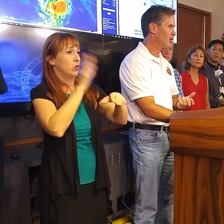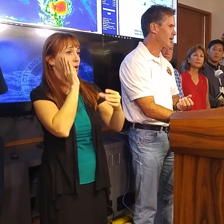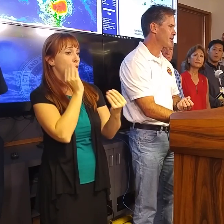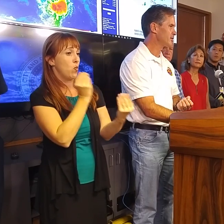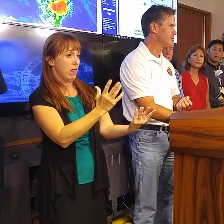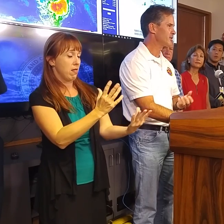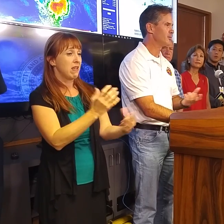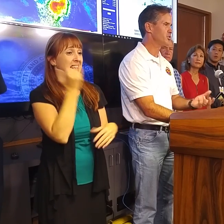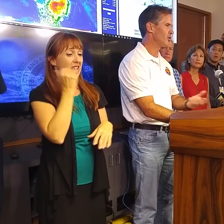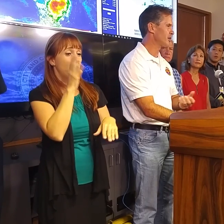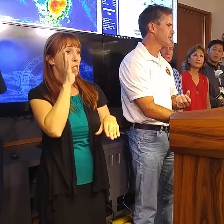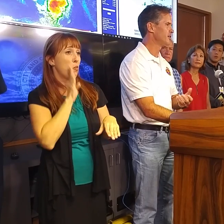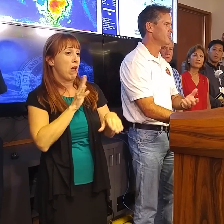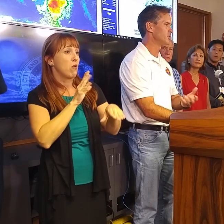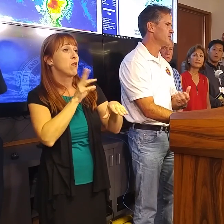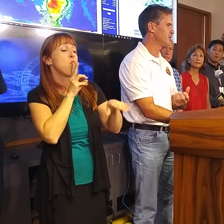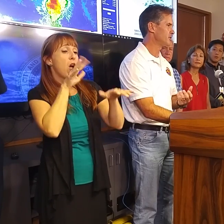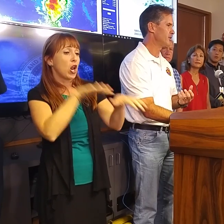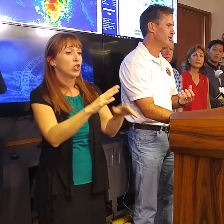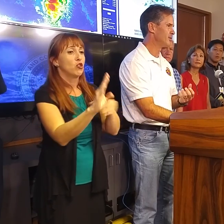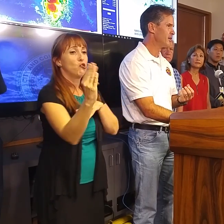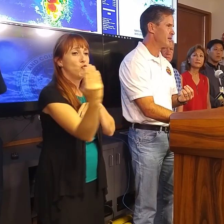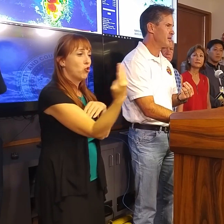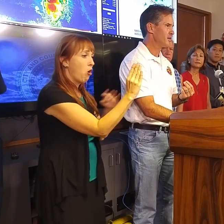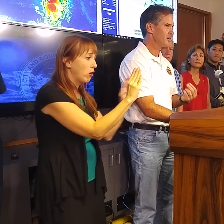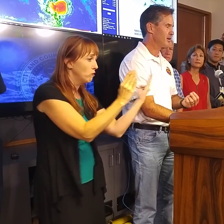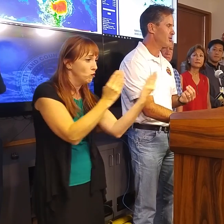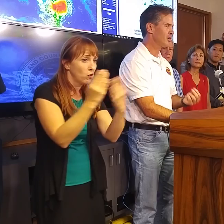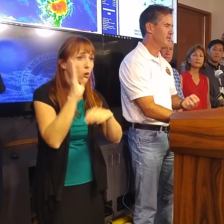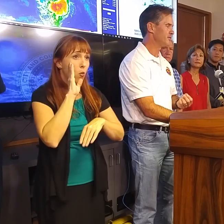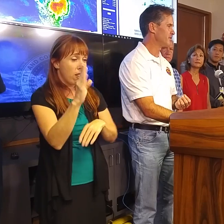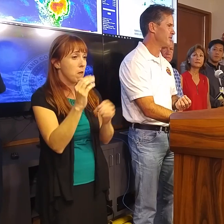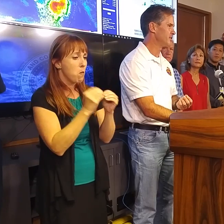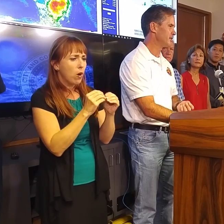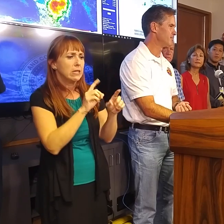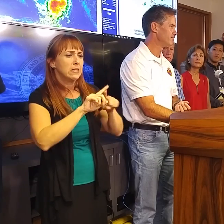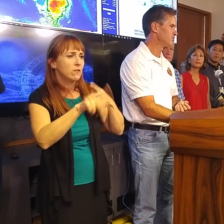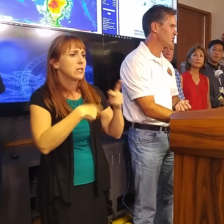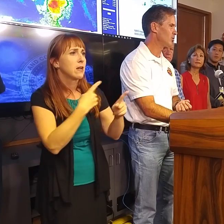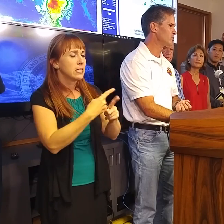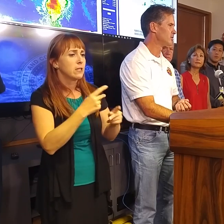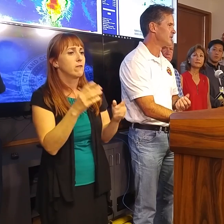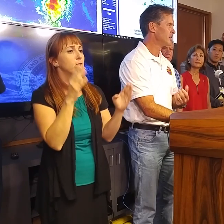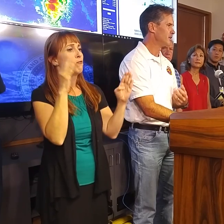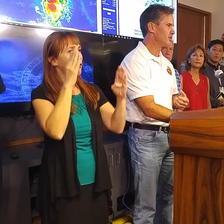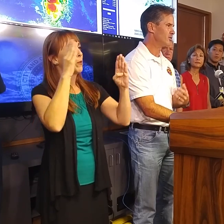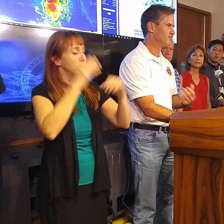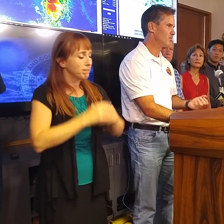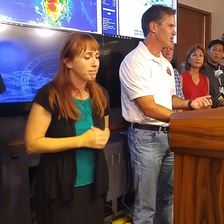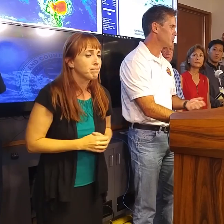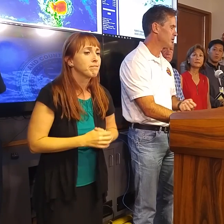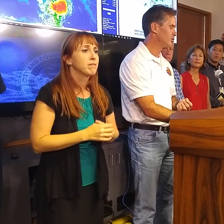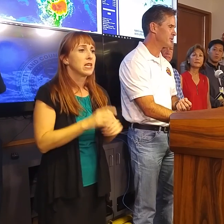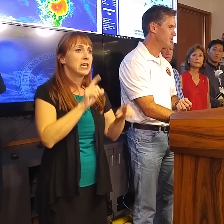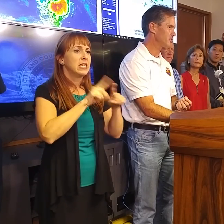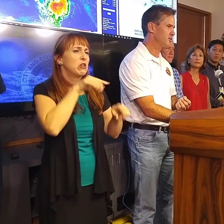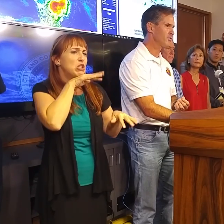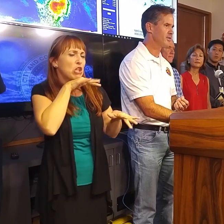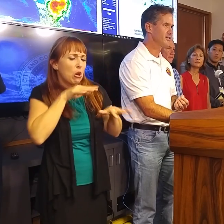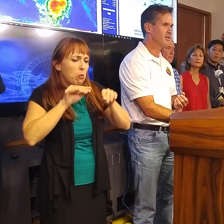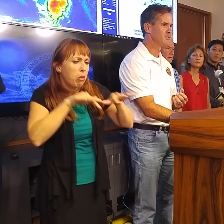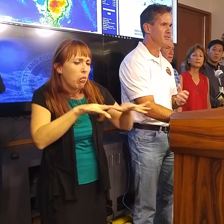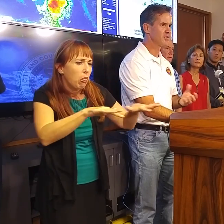brown water comes sharks, comes just, you know, all kinds of different troubles. You know, all the pollutants and